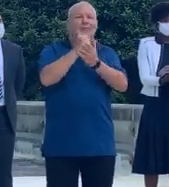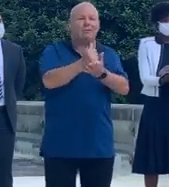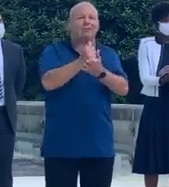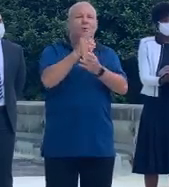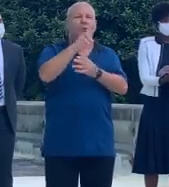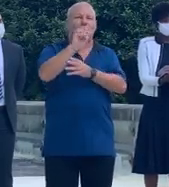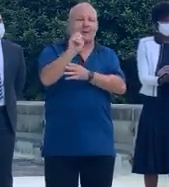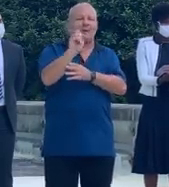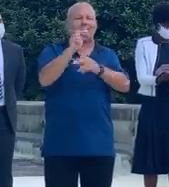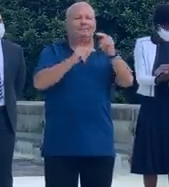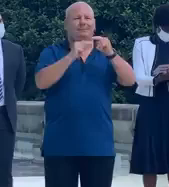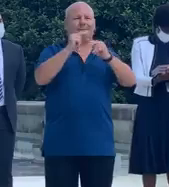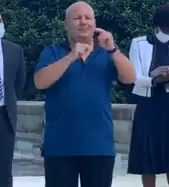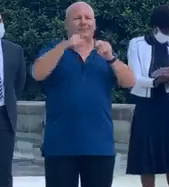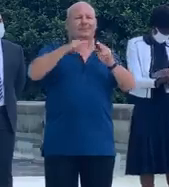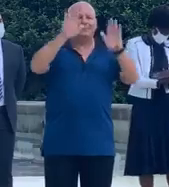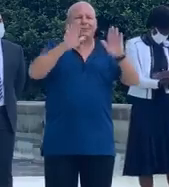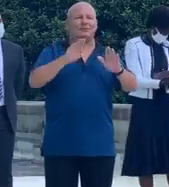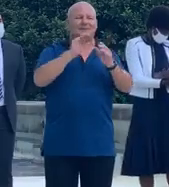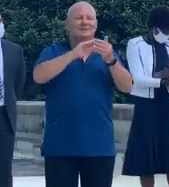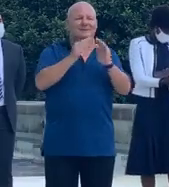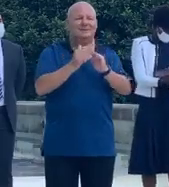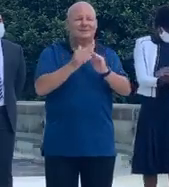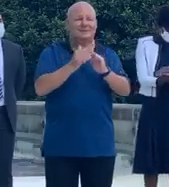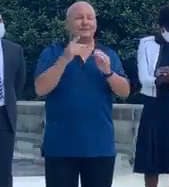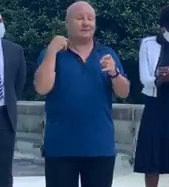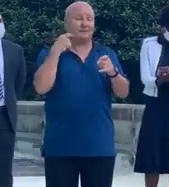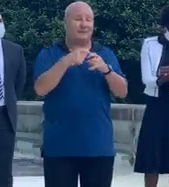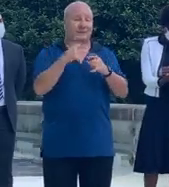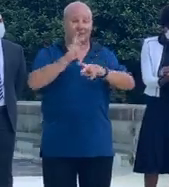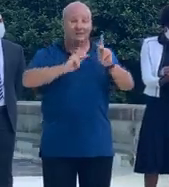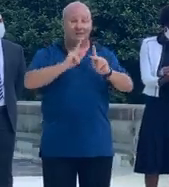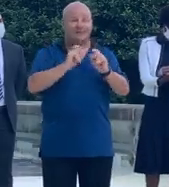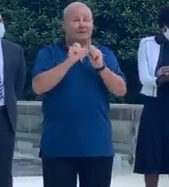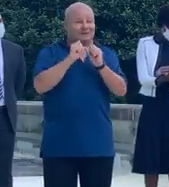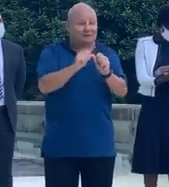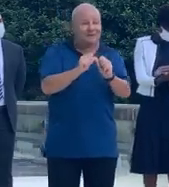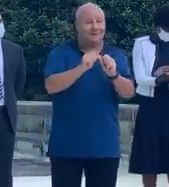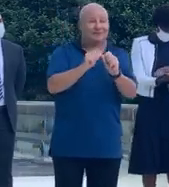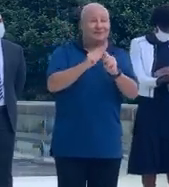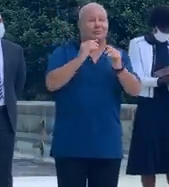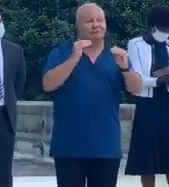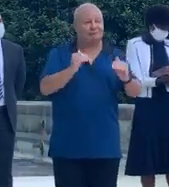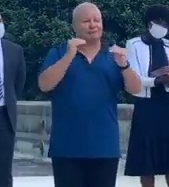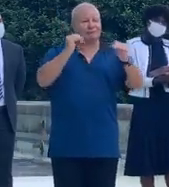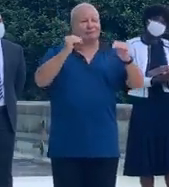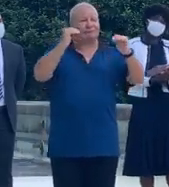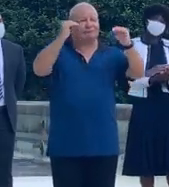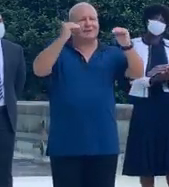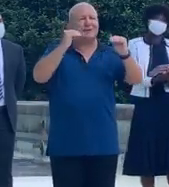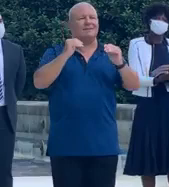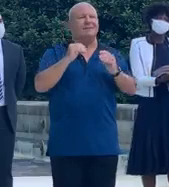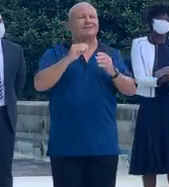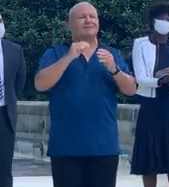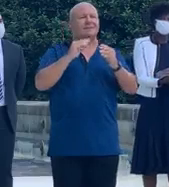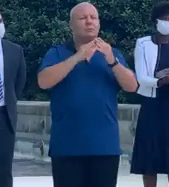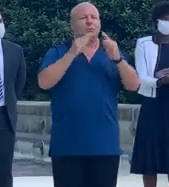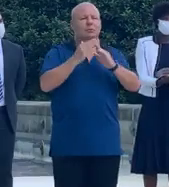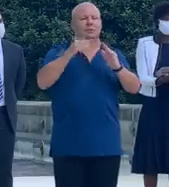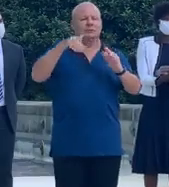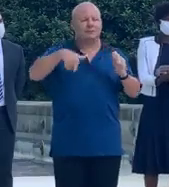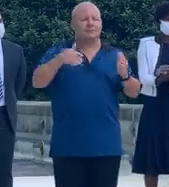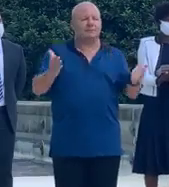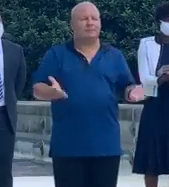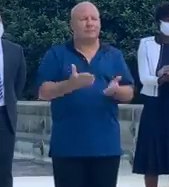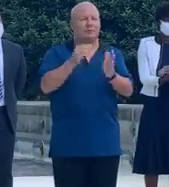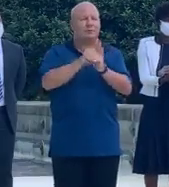city. And whereas the Hispanic population continues to advance communities here in New Orleans and